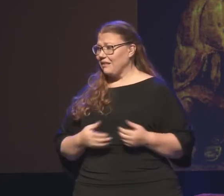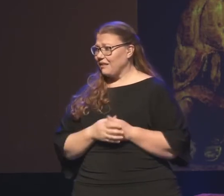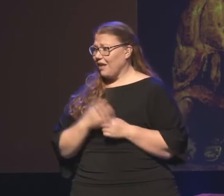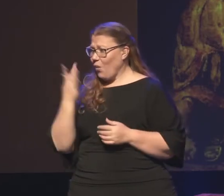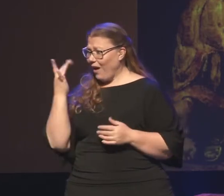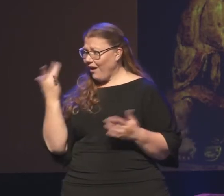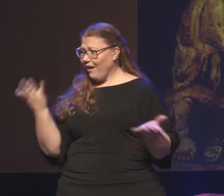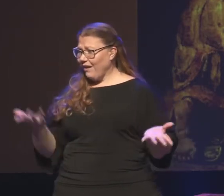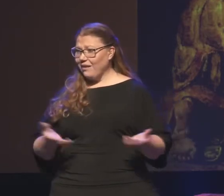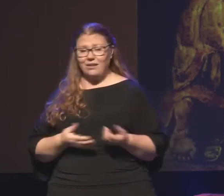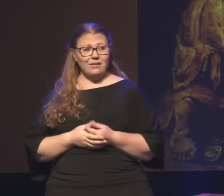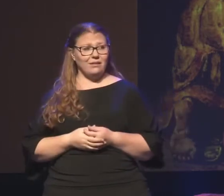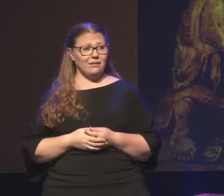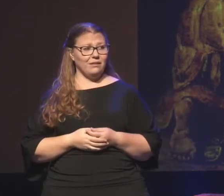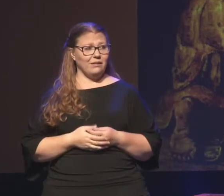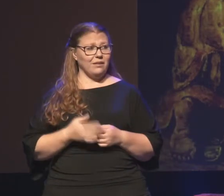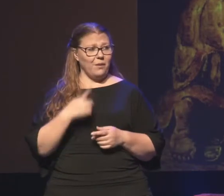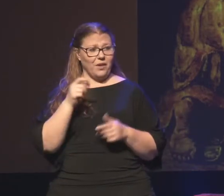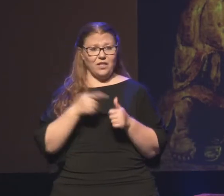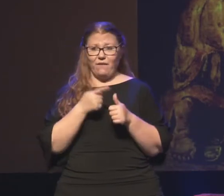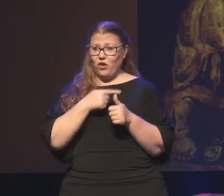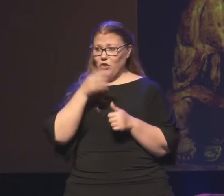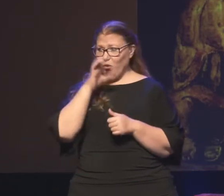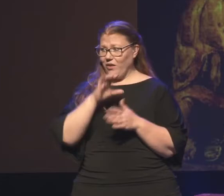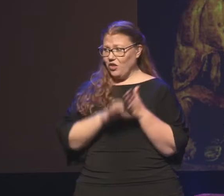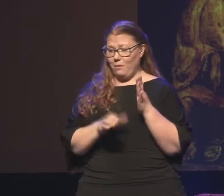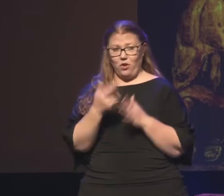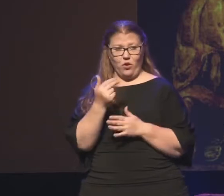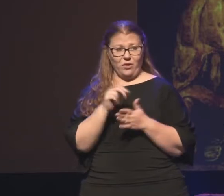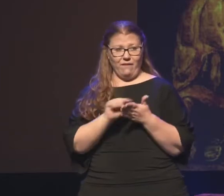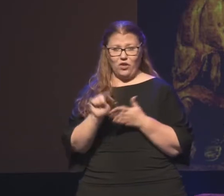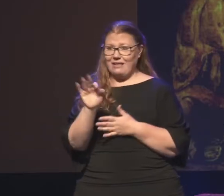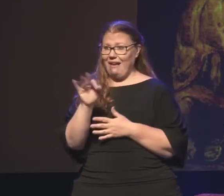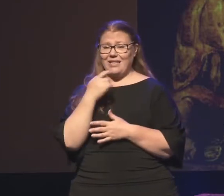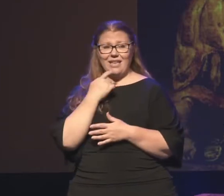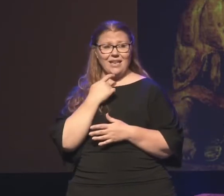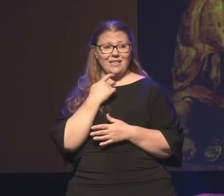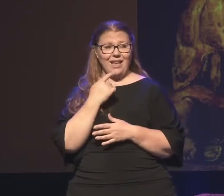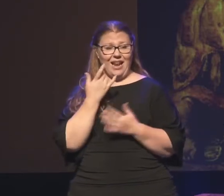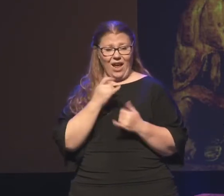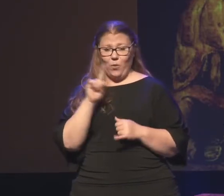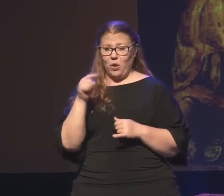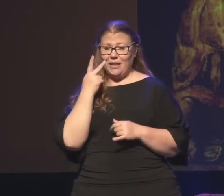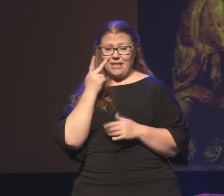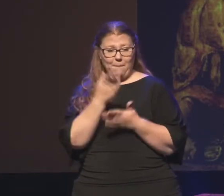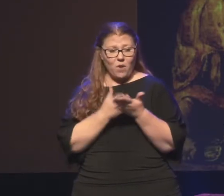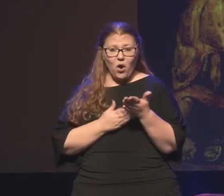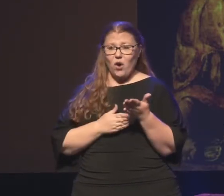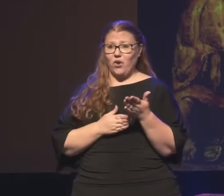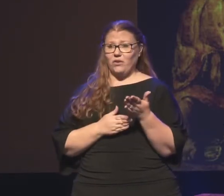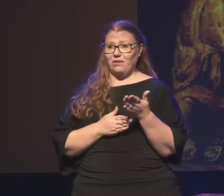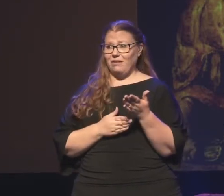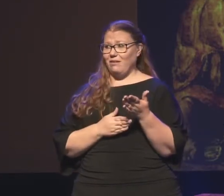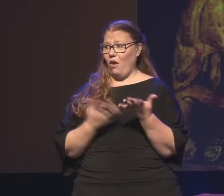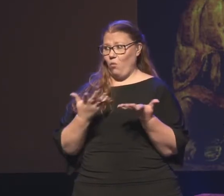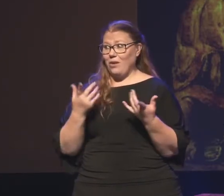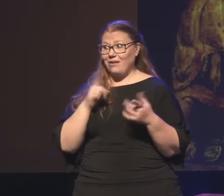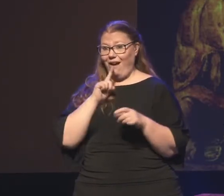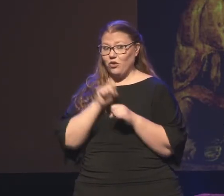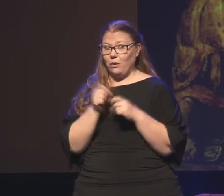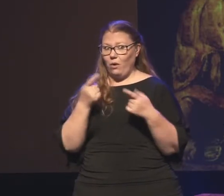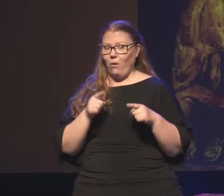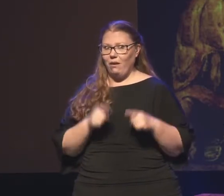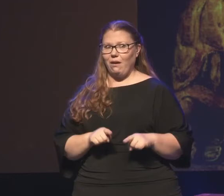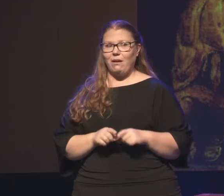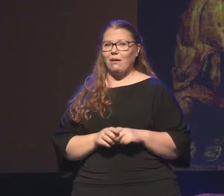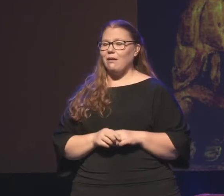Why is that? Well, because 1 Corinthians 13:9 says, because we now only see part of the picture. What we